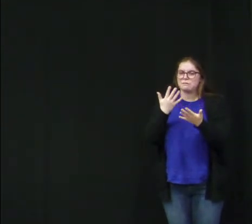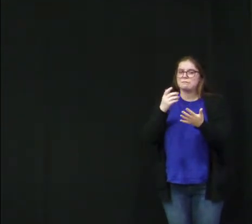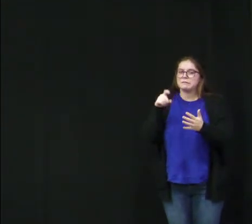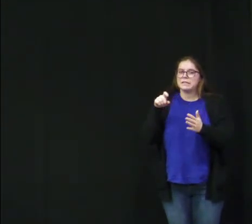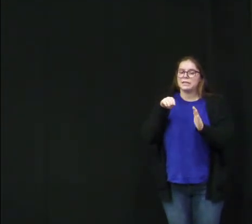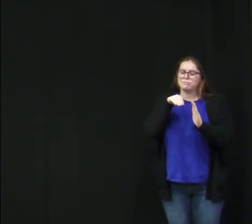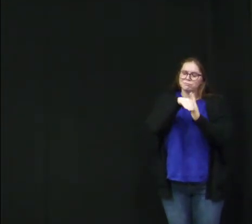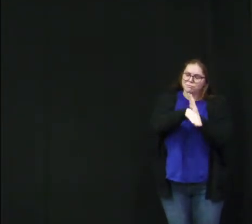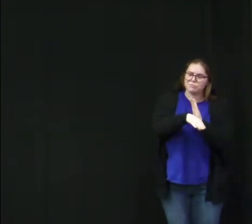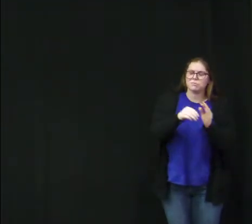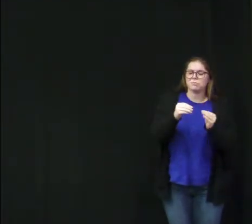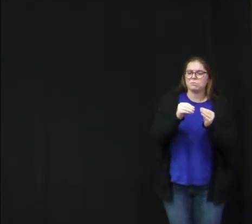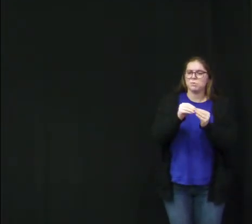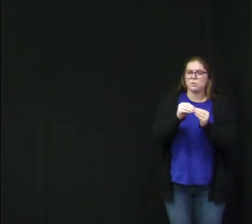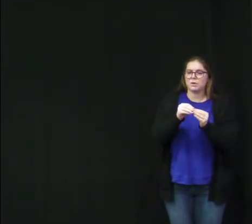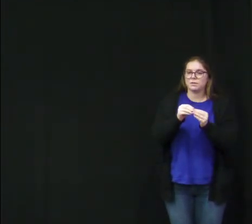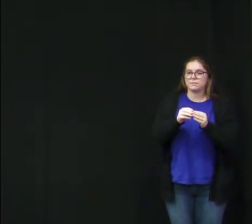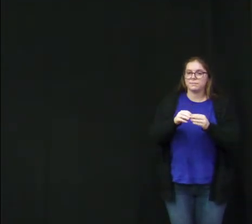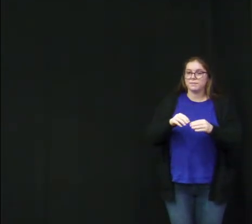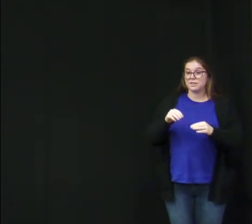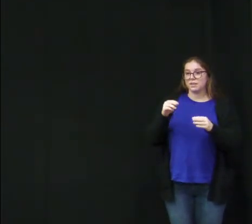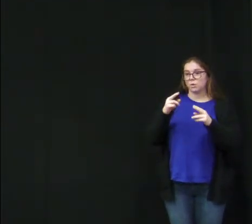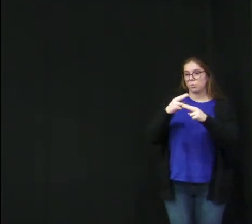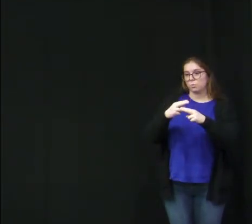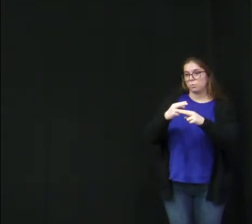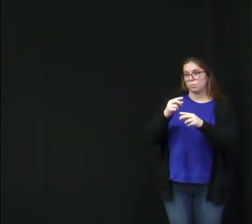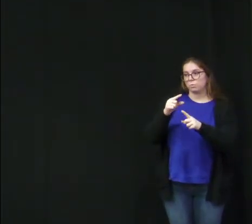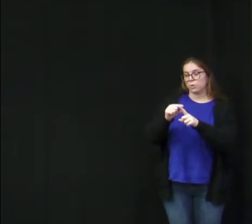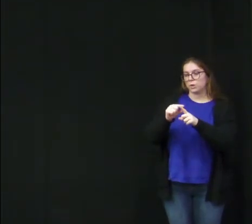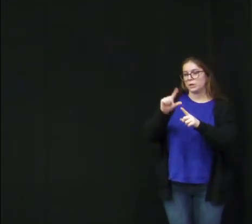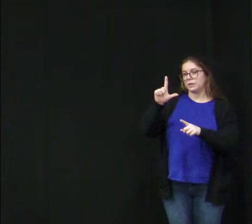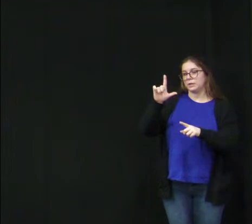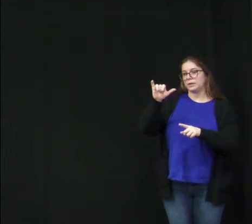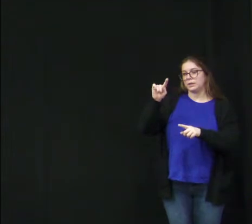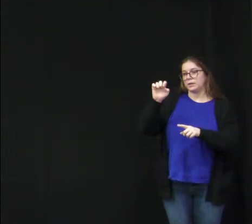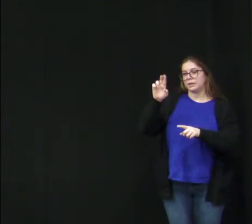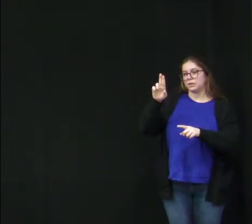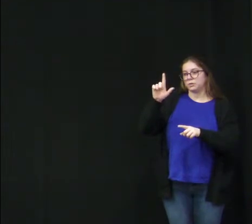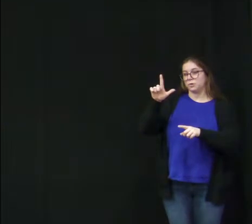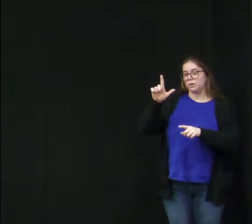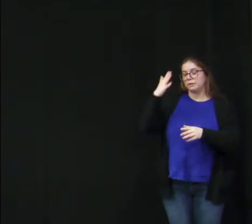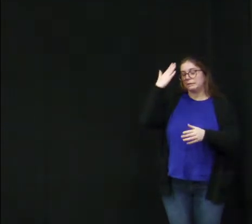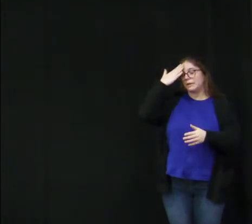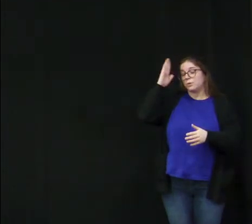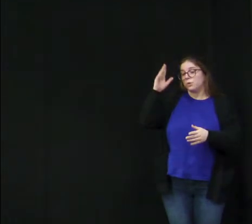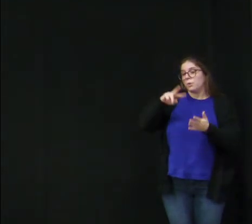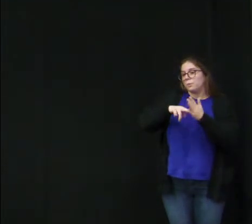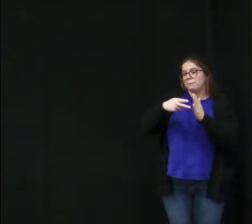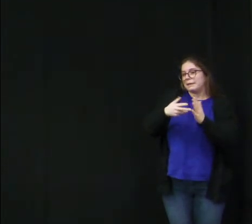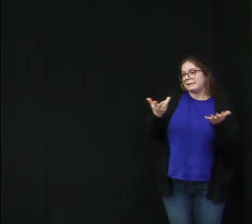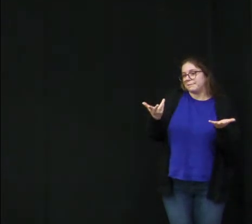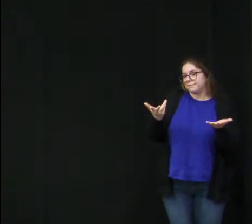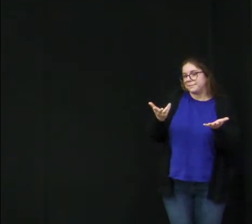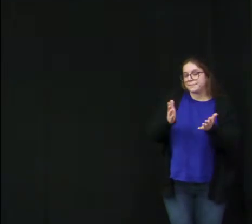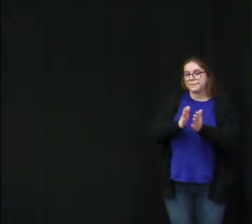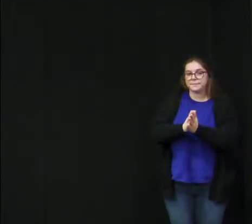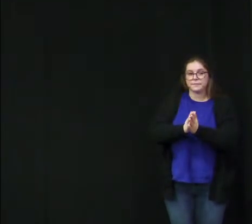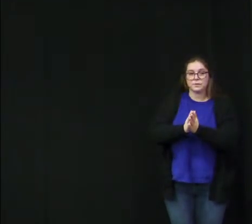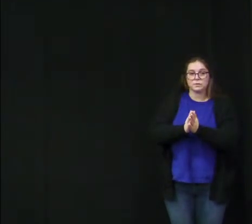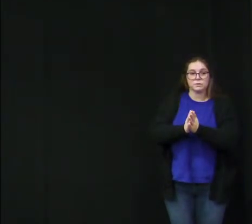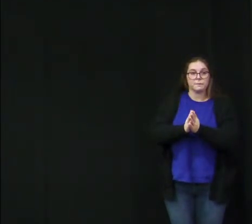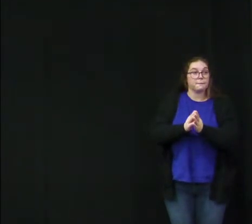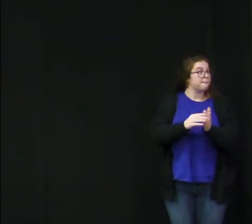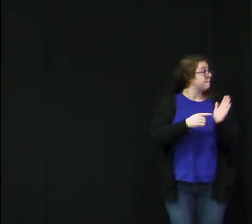and explain what they meant by literal. By literal. Okay. All right. So then I gave you that